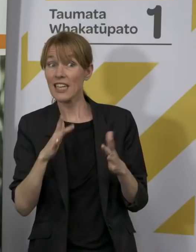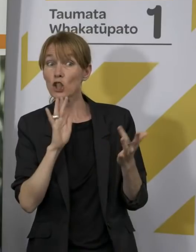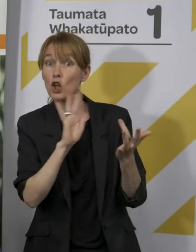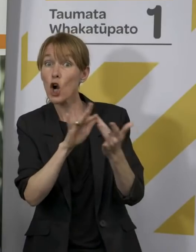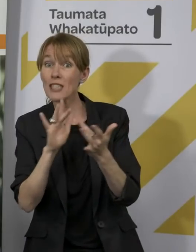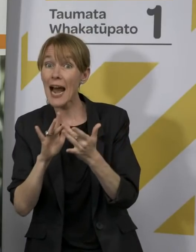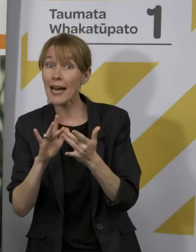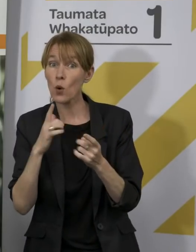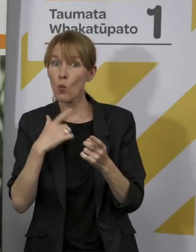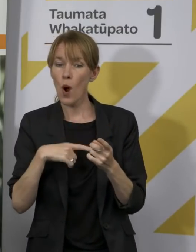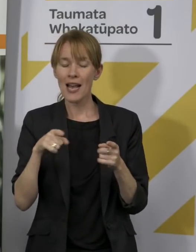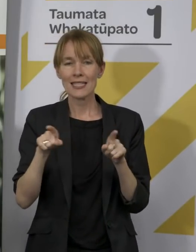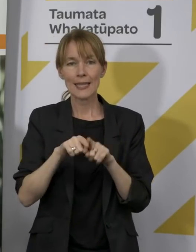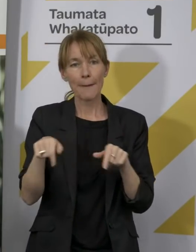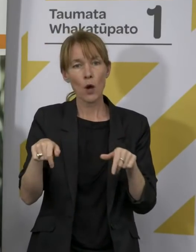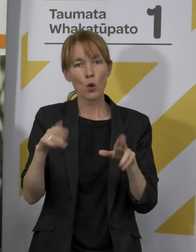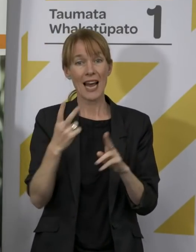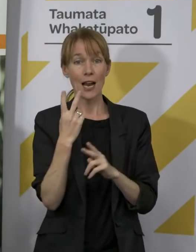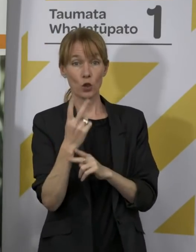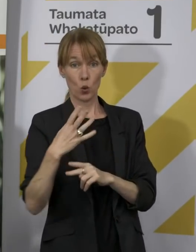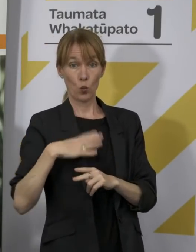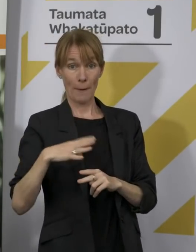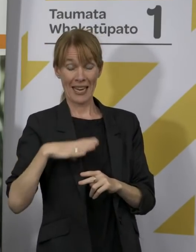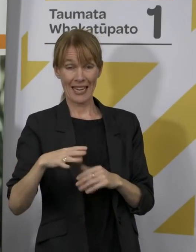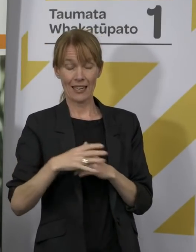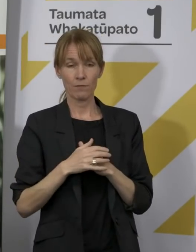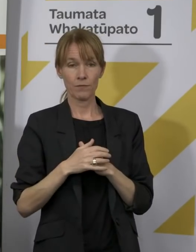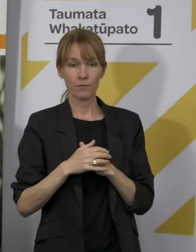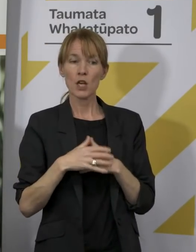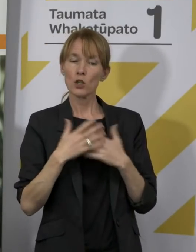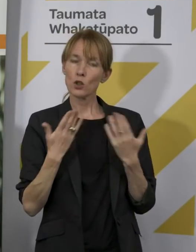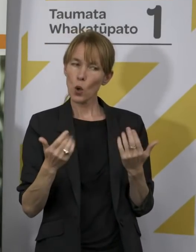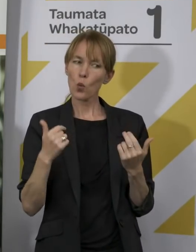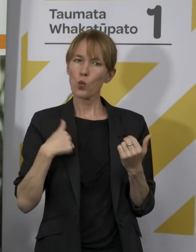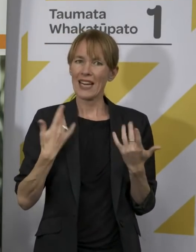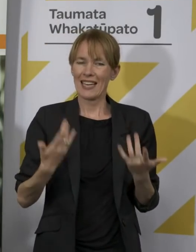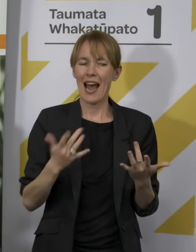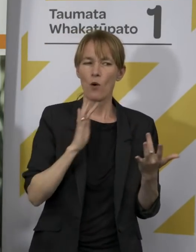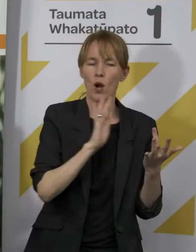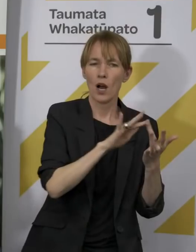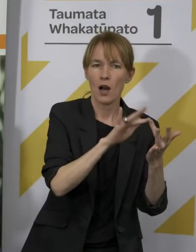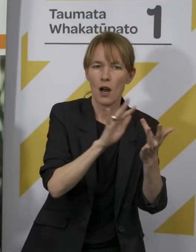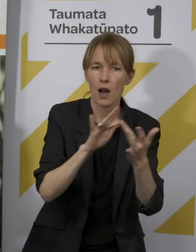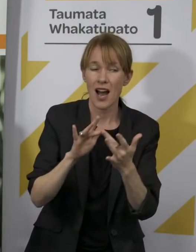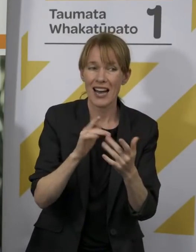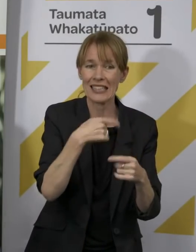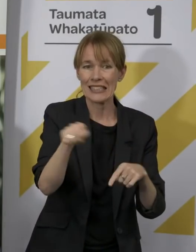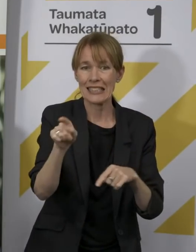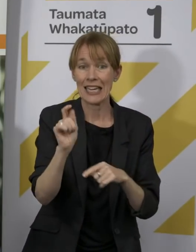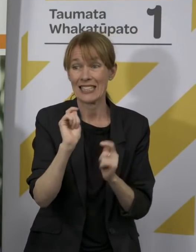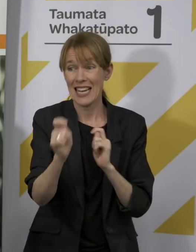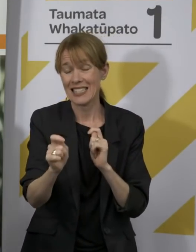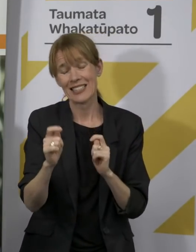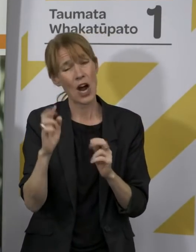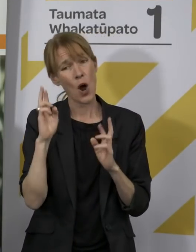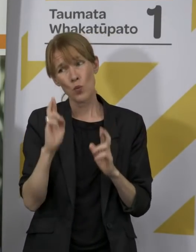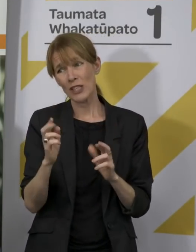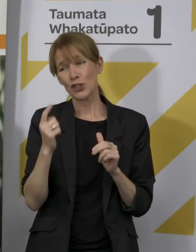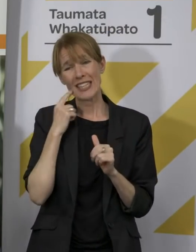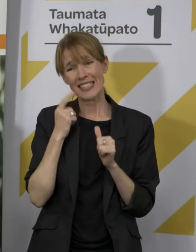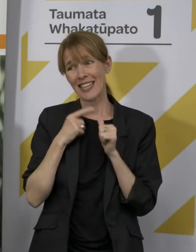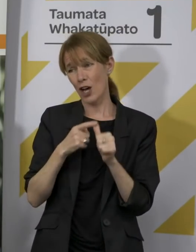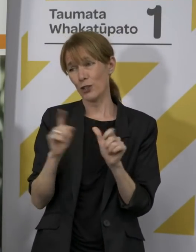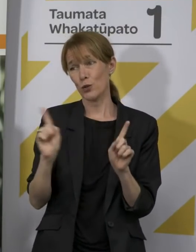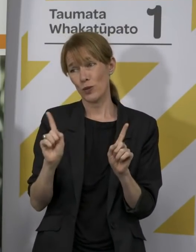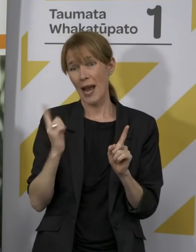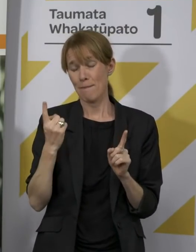exemption. And we are wanting to follow them all up and do that match across. And yes, I would like to be able to have that number with you, but the